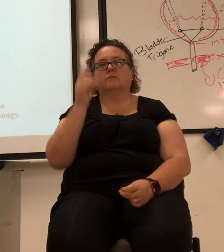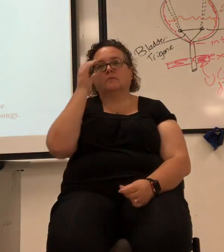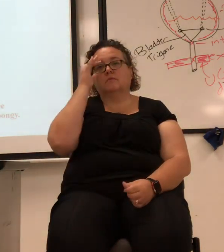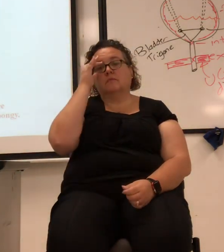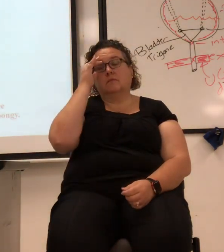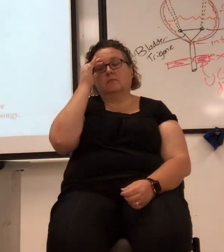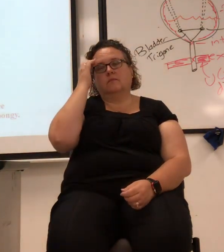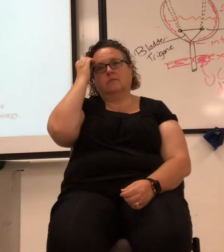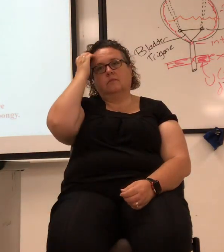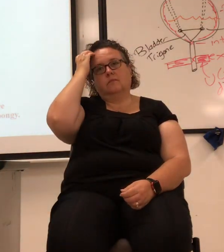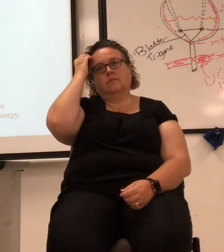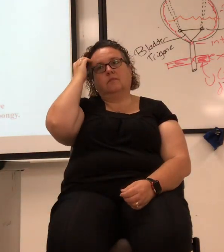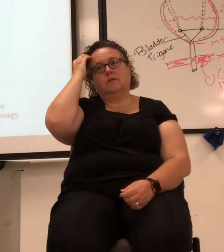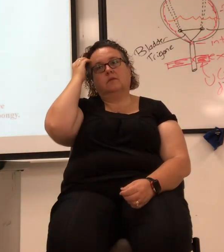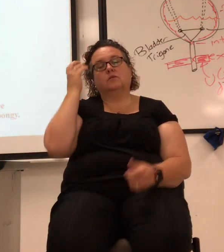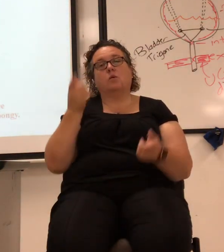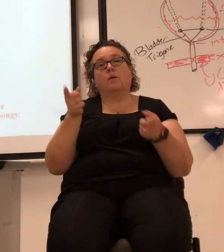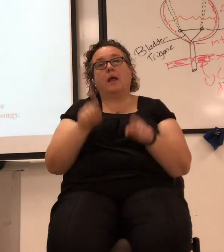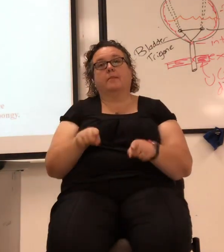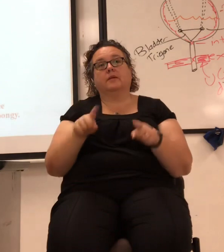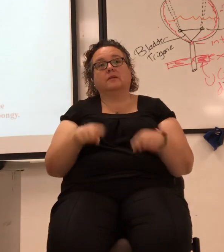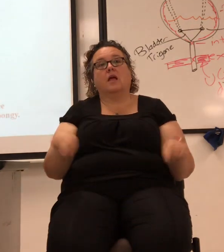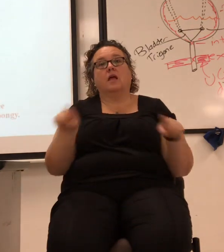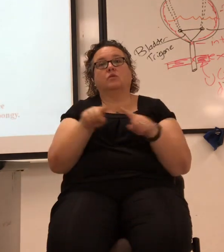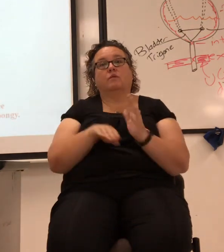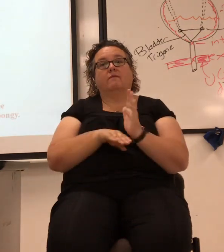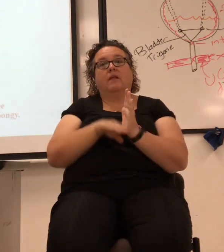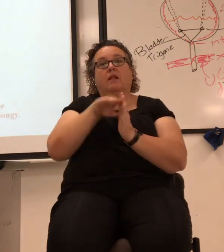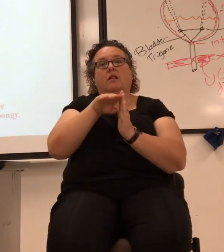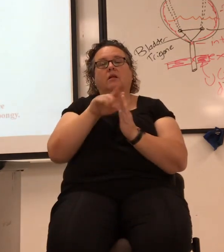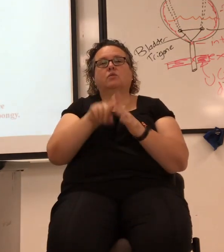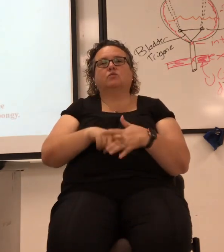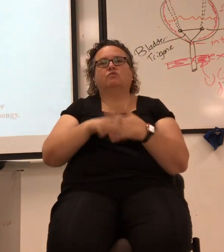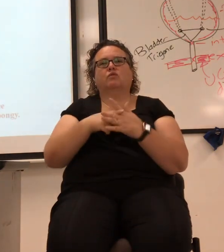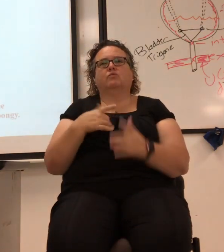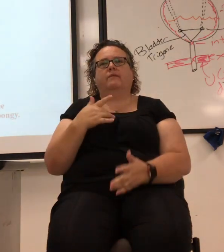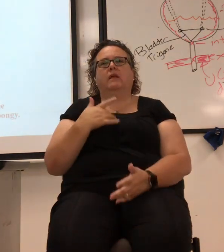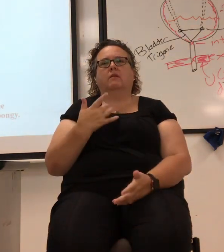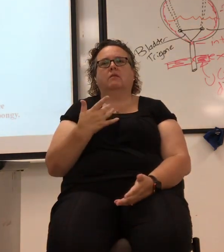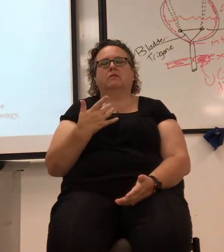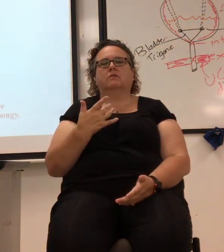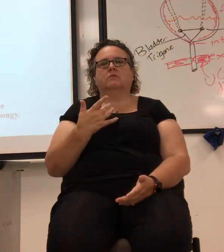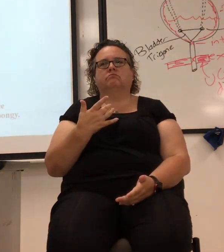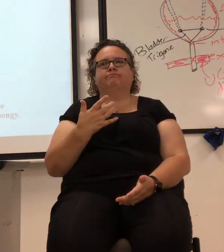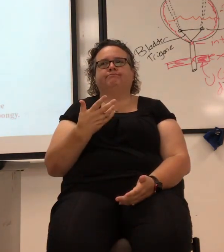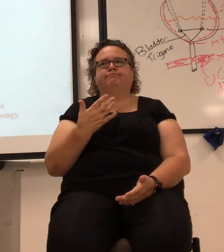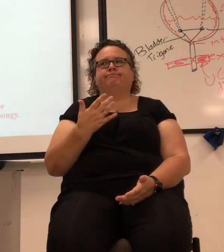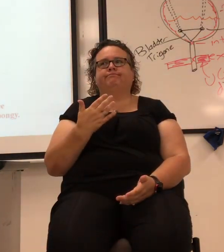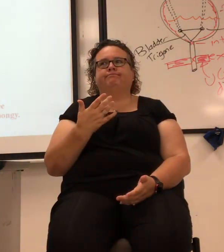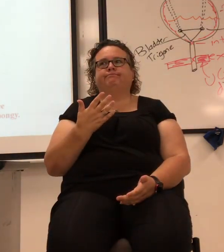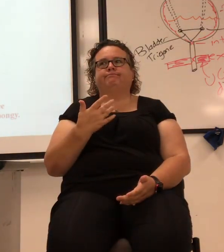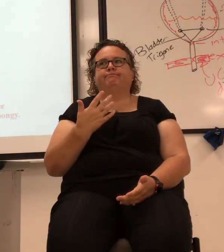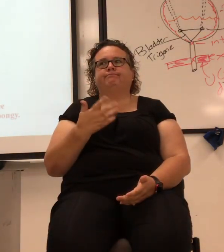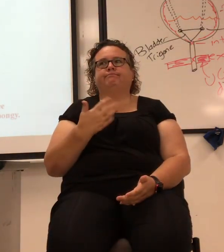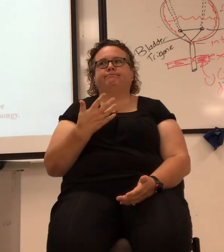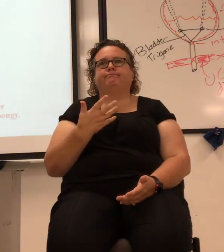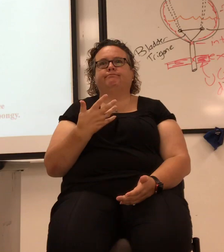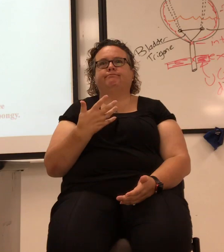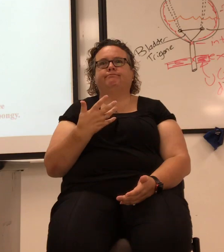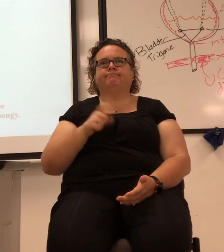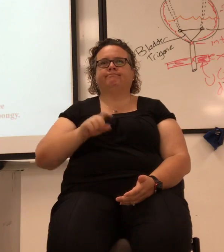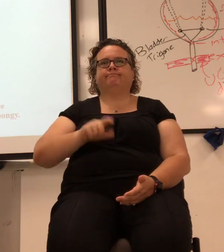filled from the top, you'd have all these like raindrops falling down inside the bladder. So it fills like bottom up. Well, imagine like